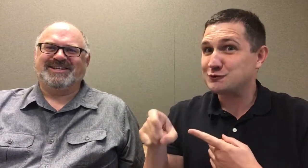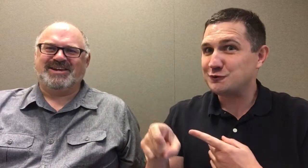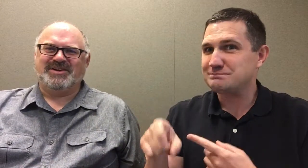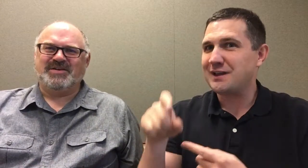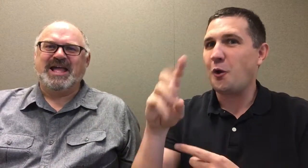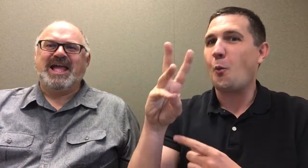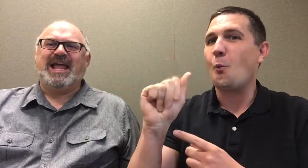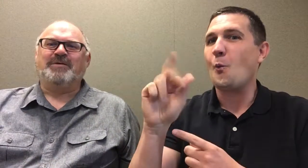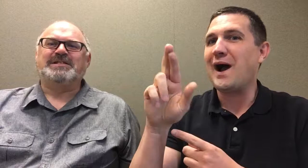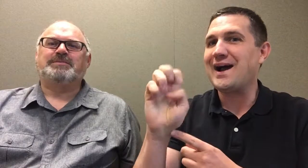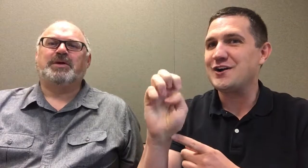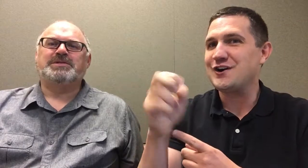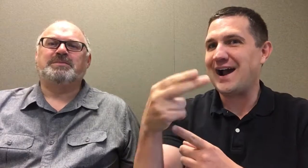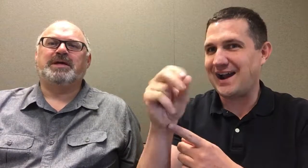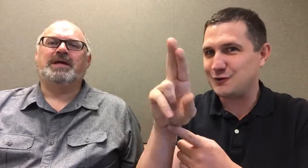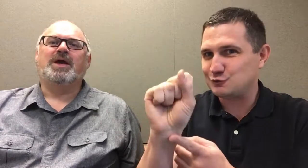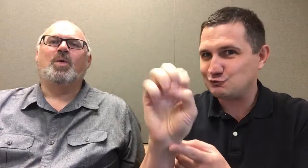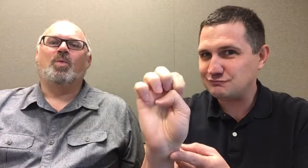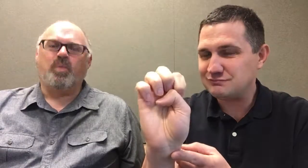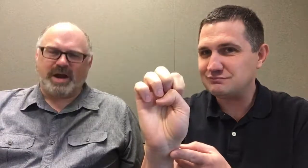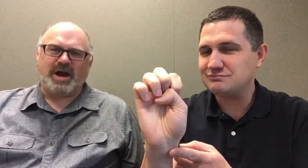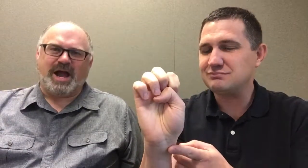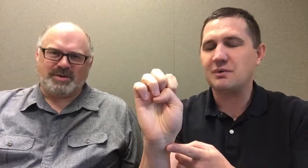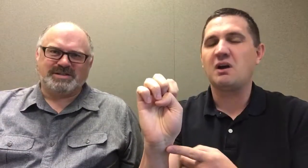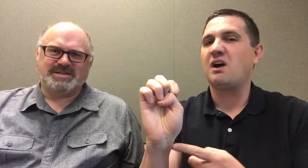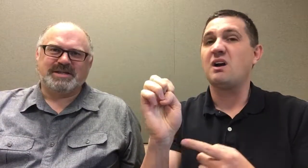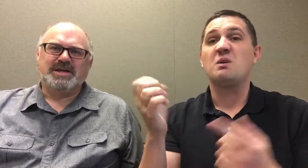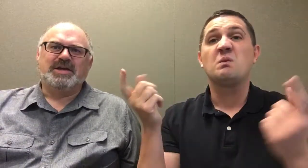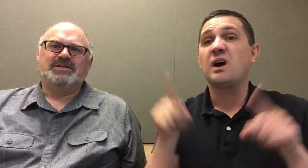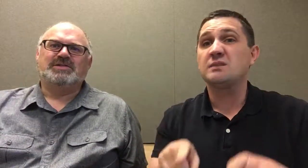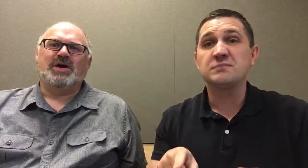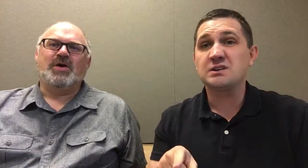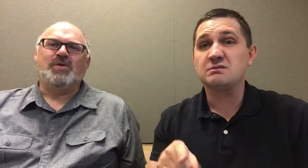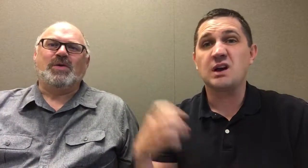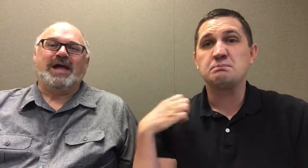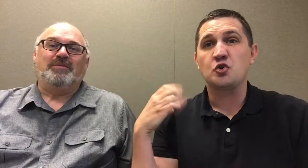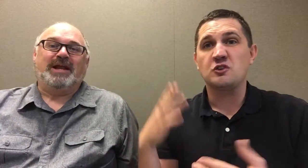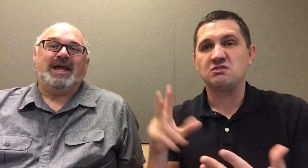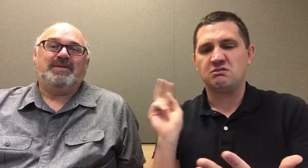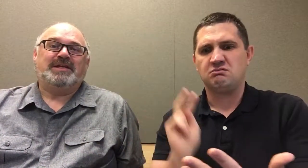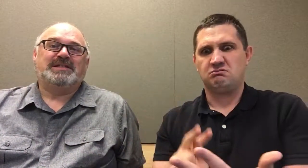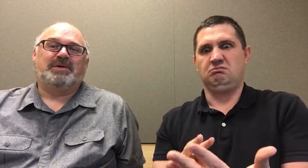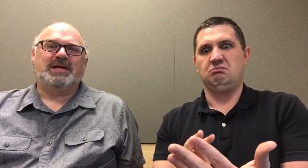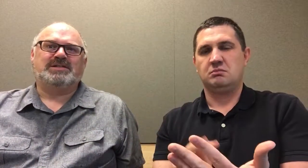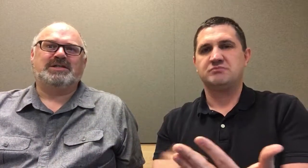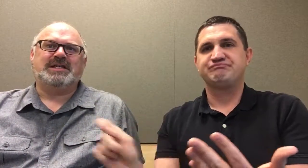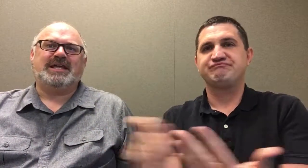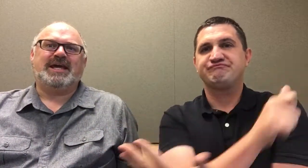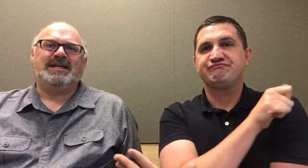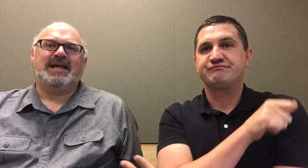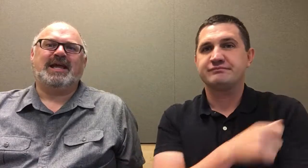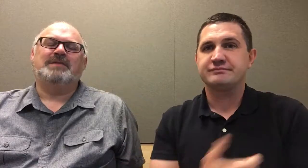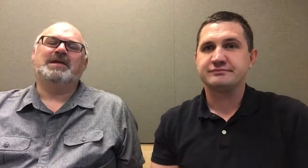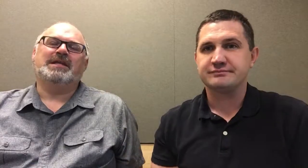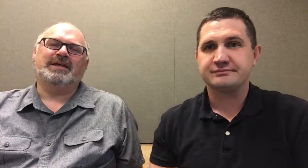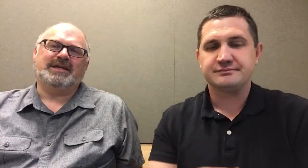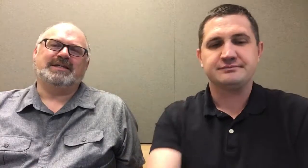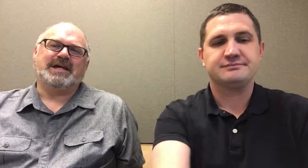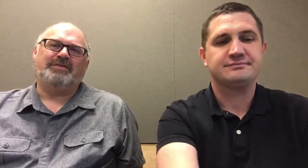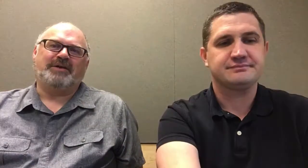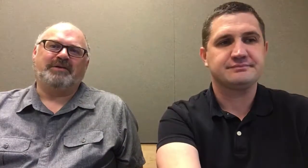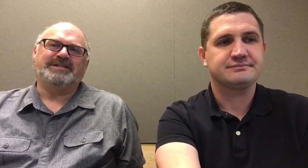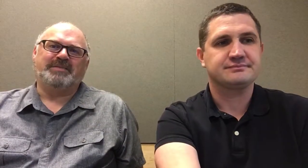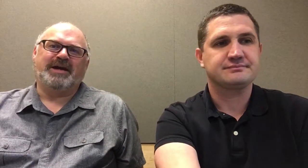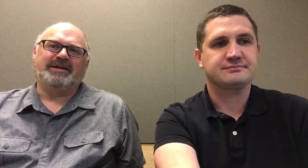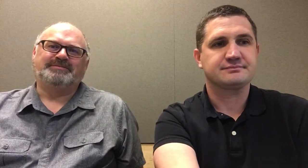like, no. And it was supposed to be warehouse. So, and what happened is the boss looked at that and immediately